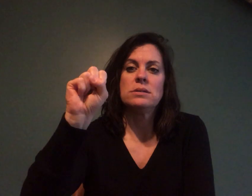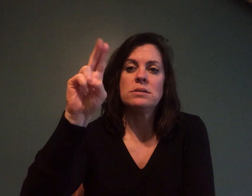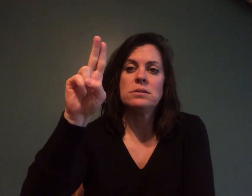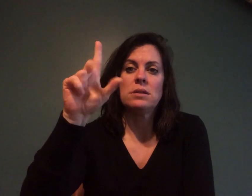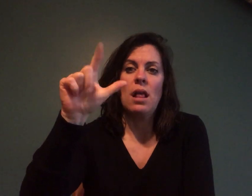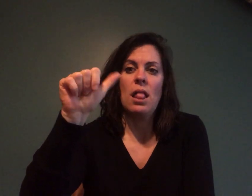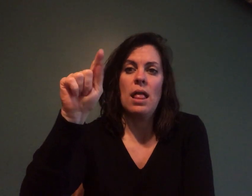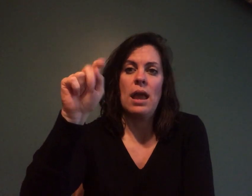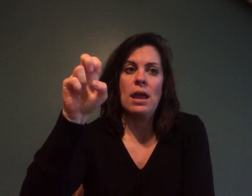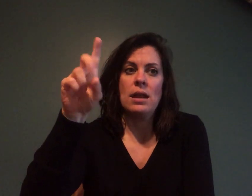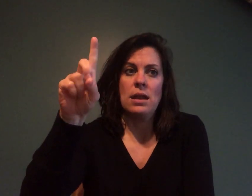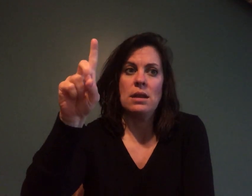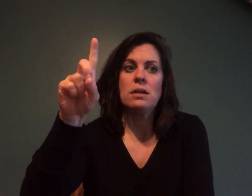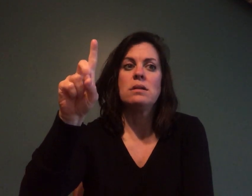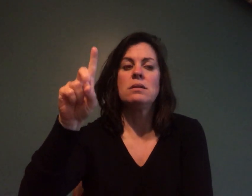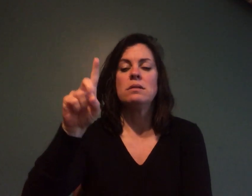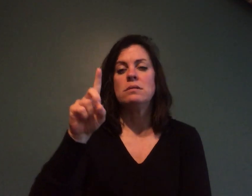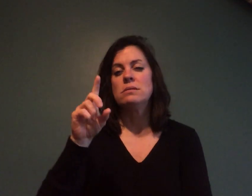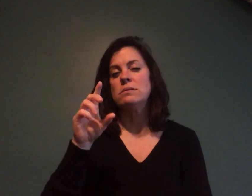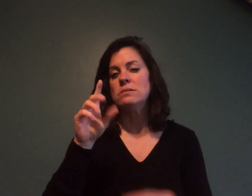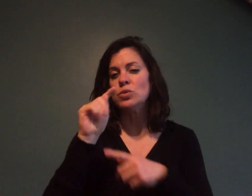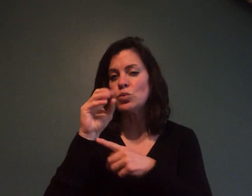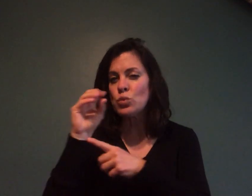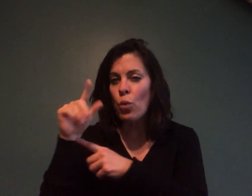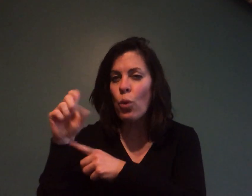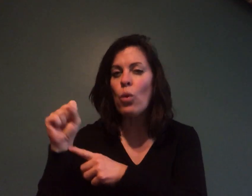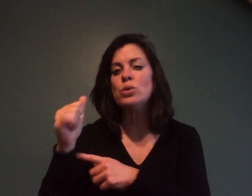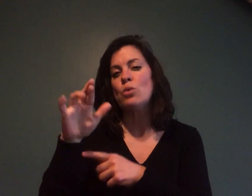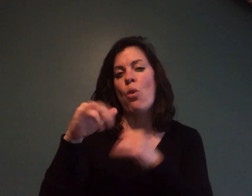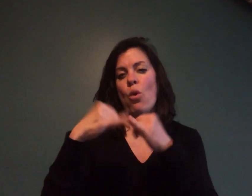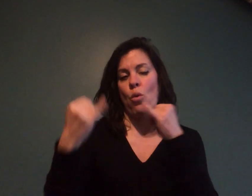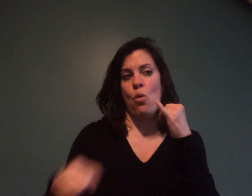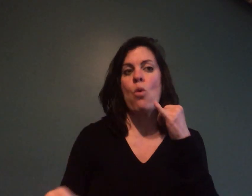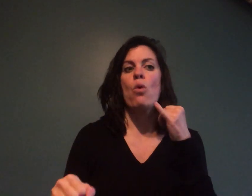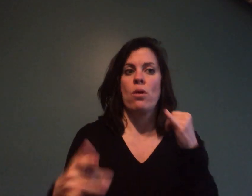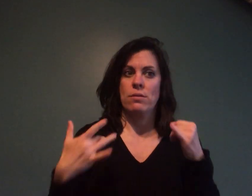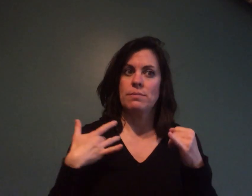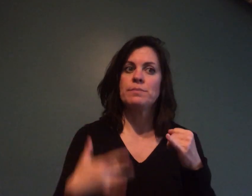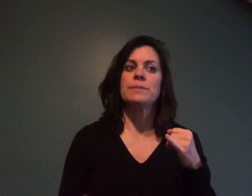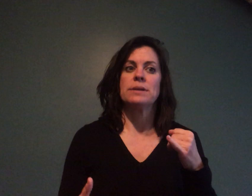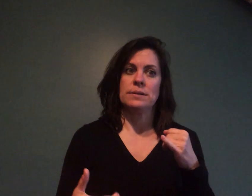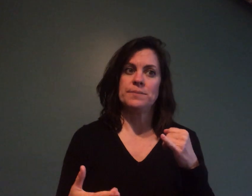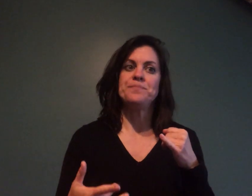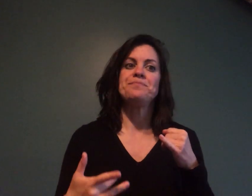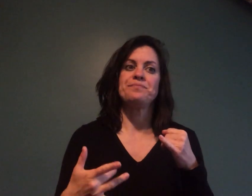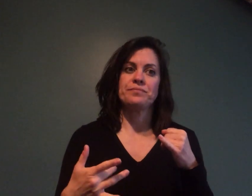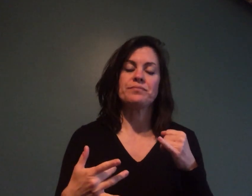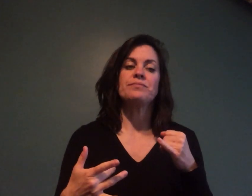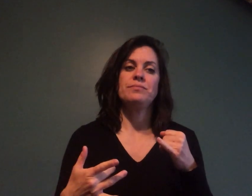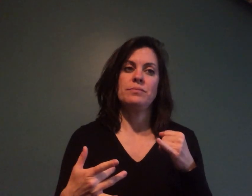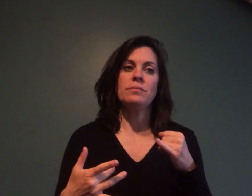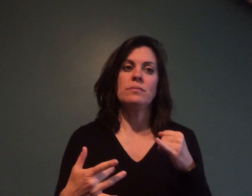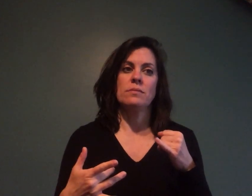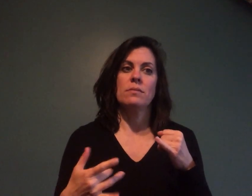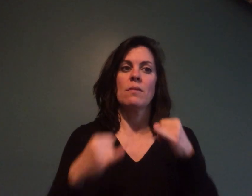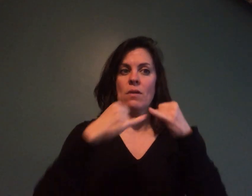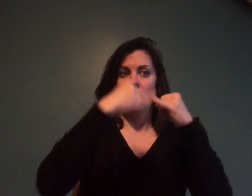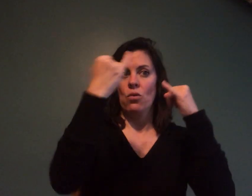they're using a 2-wire cord. And the way they get around that is the fact that the tool is